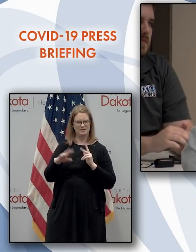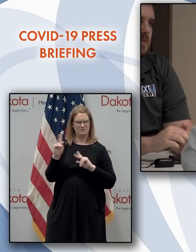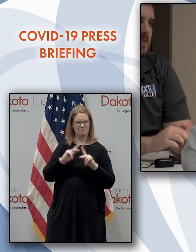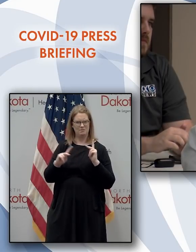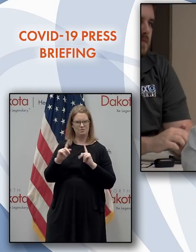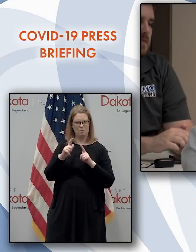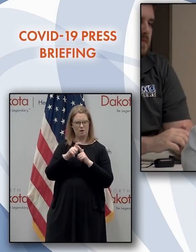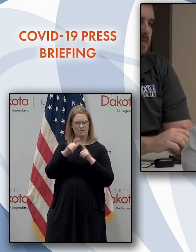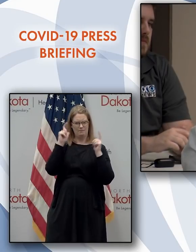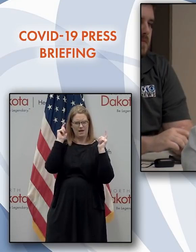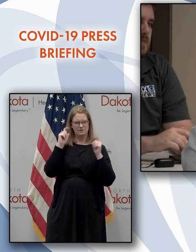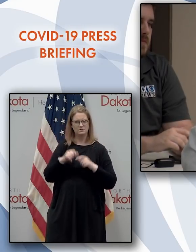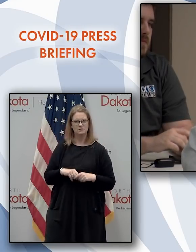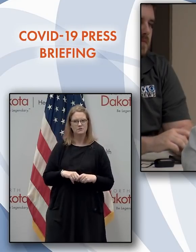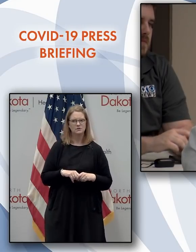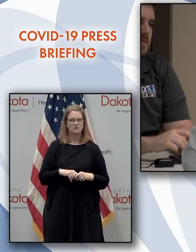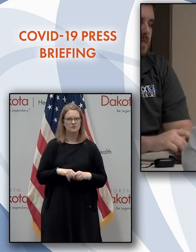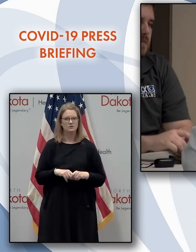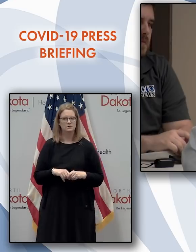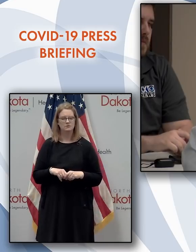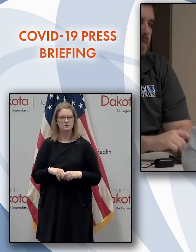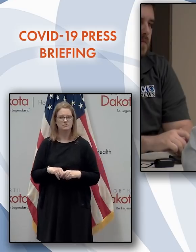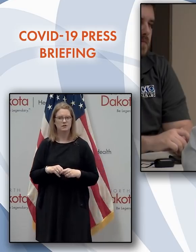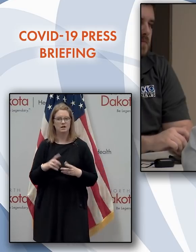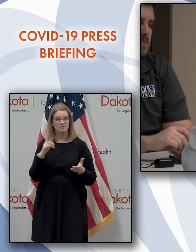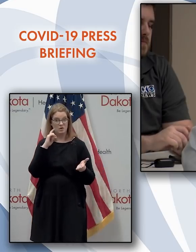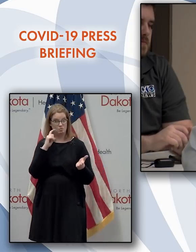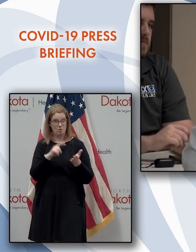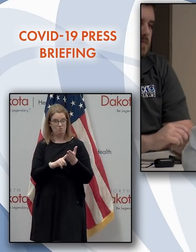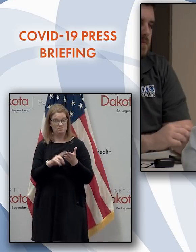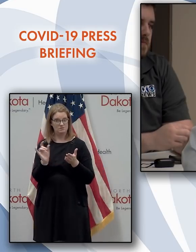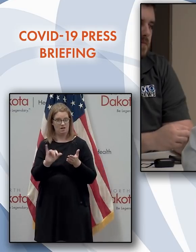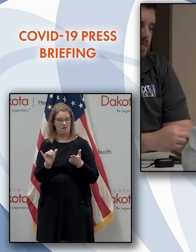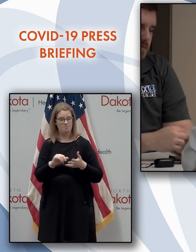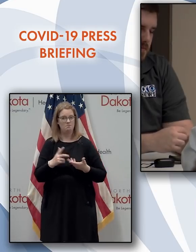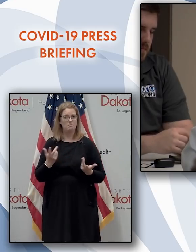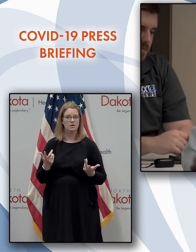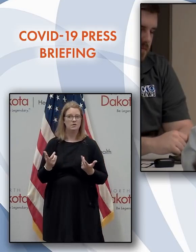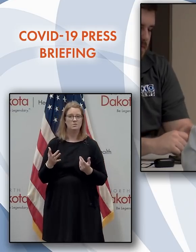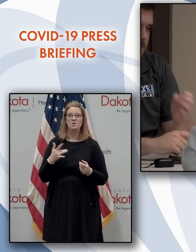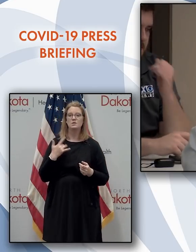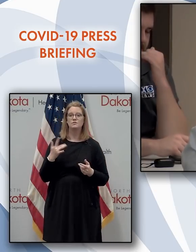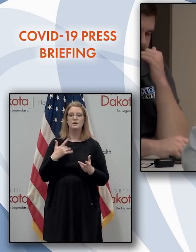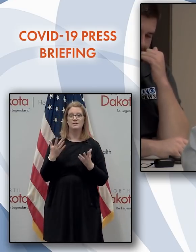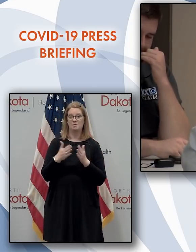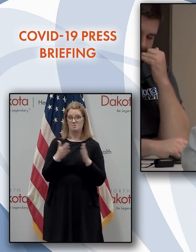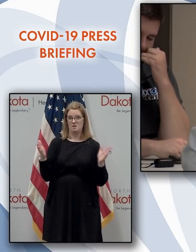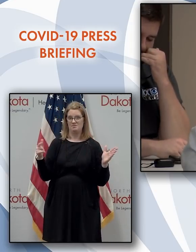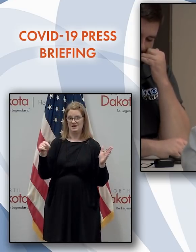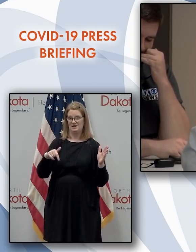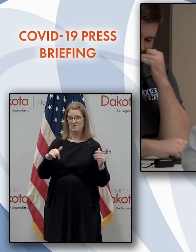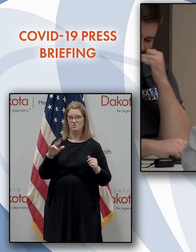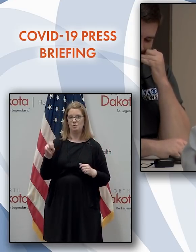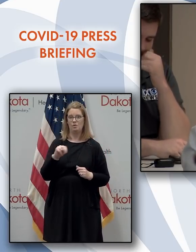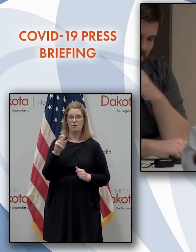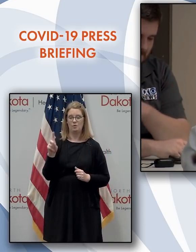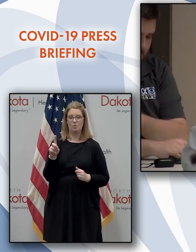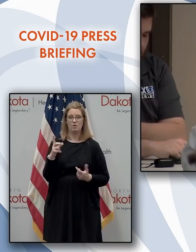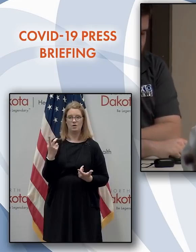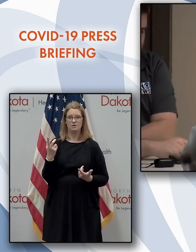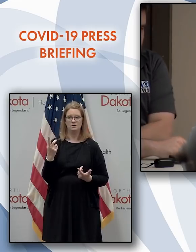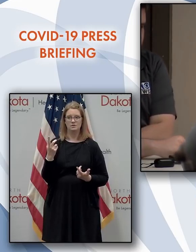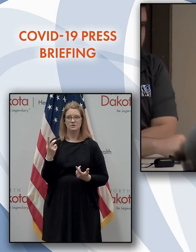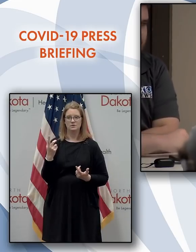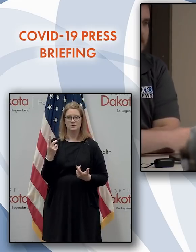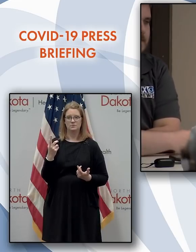masks. Have you noticed the same kind of thing, and do you feel that the public in North Dakota has spoken as